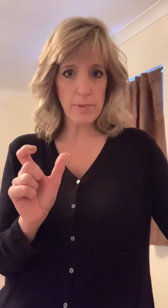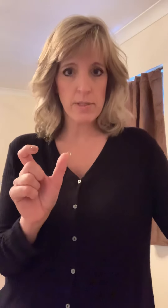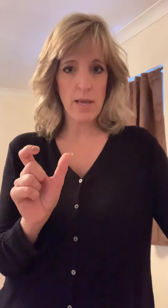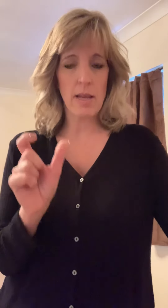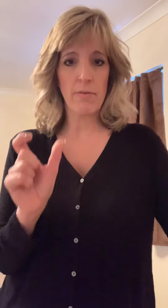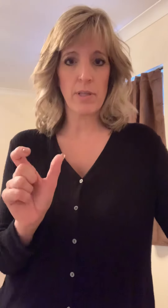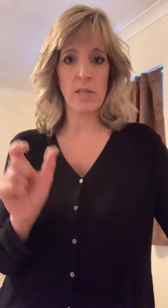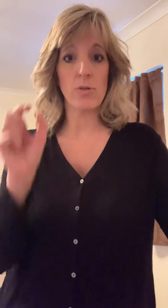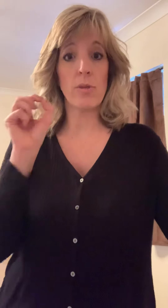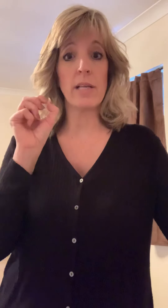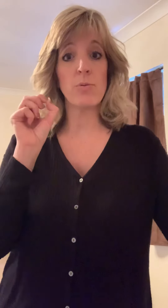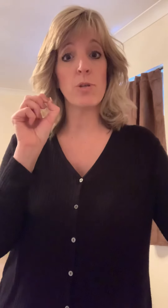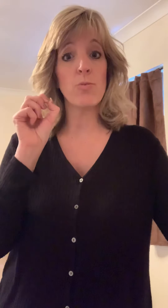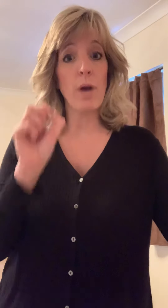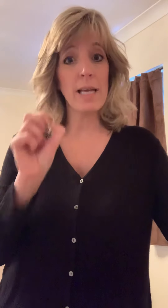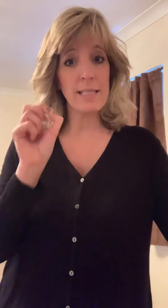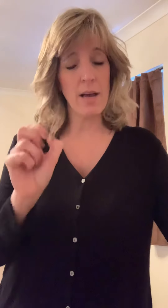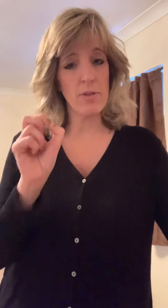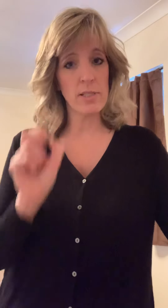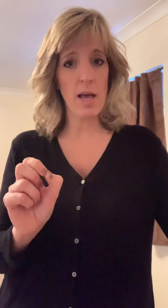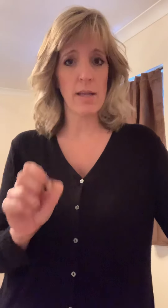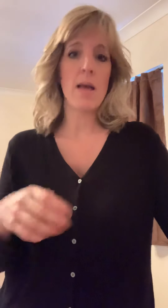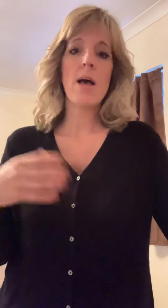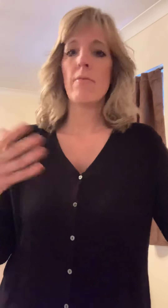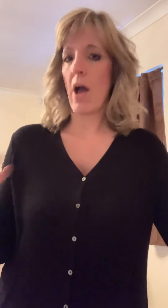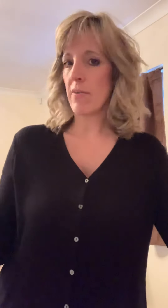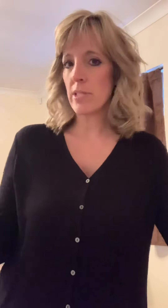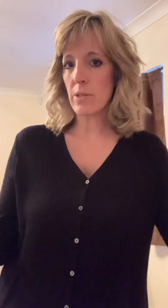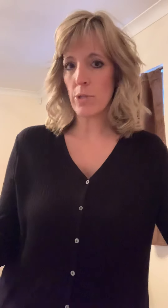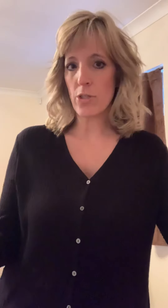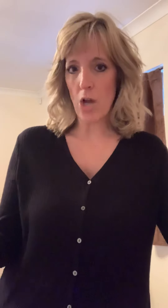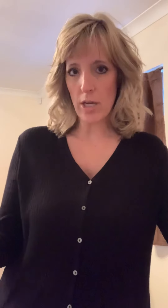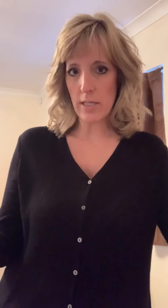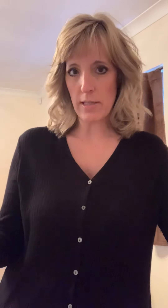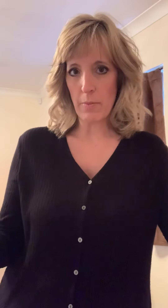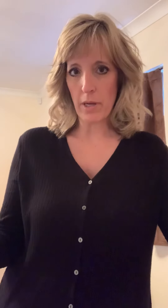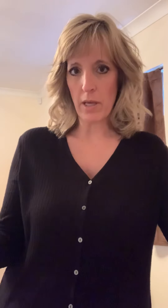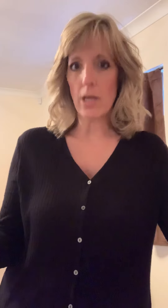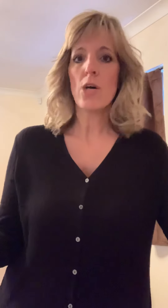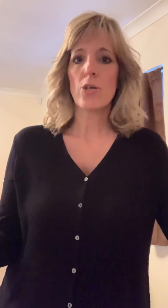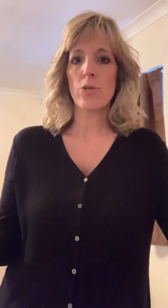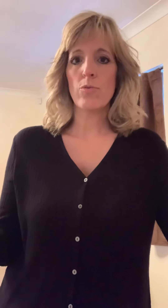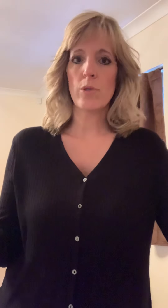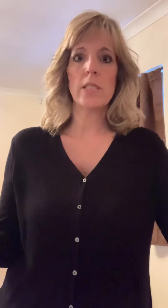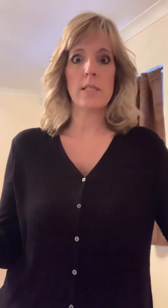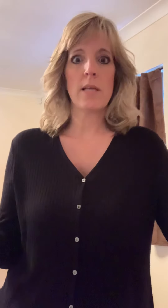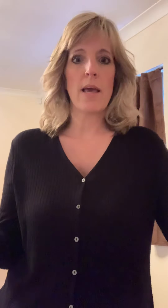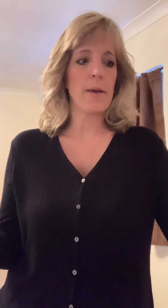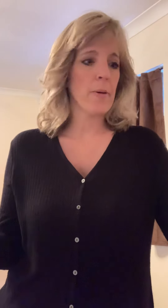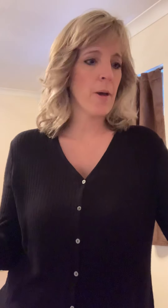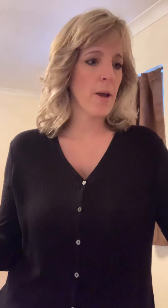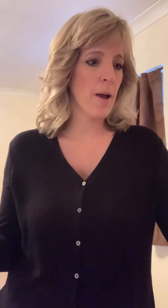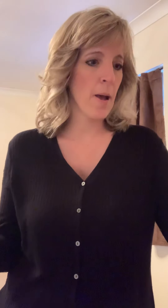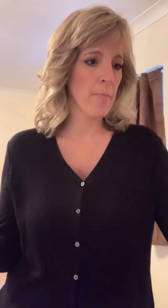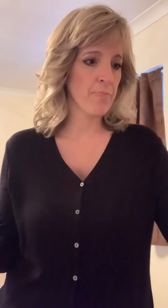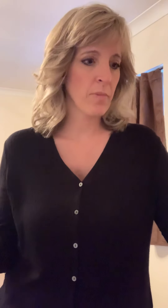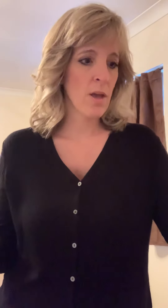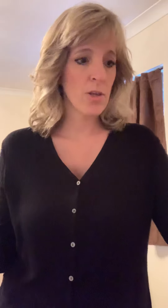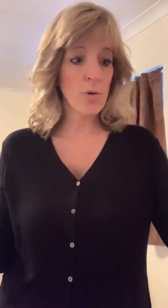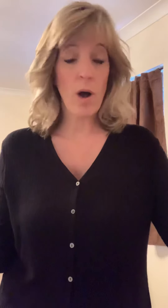and everything. So that's what you write down the sign. But obviously when you're talking to somebody, you wouldn't say, you